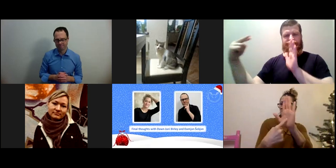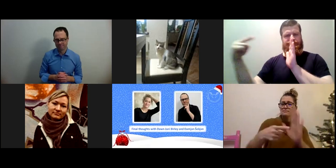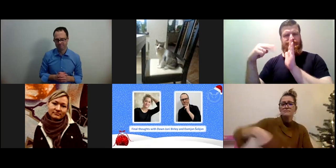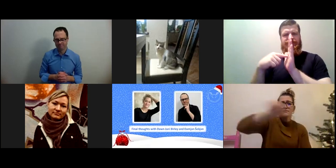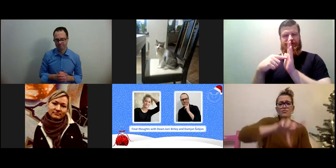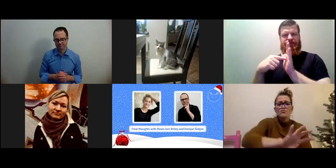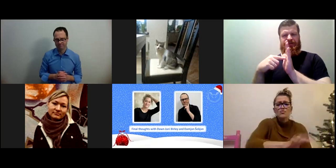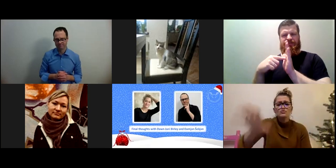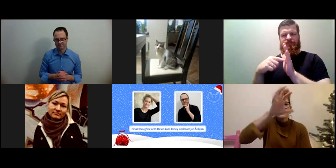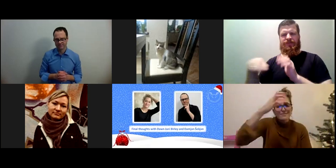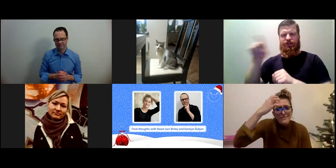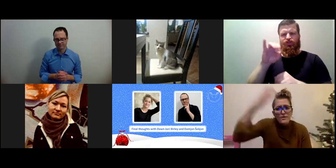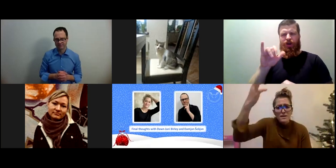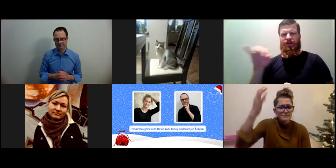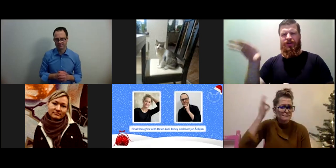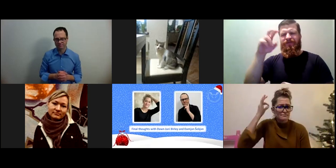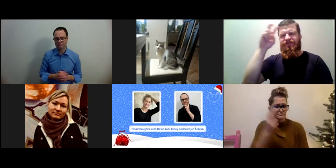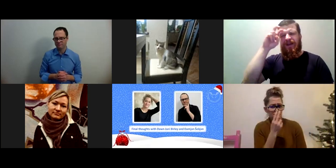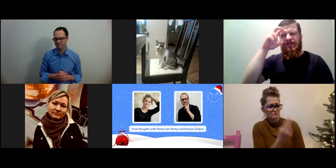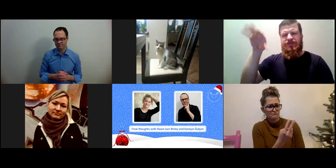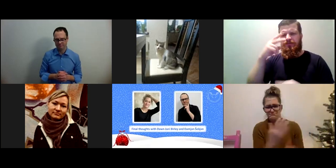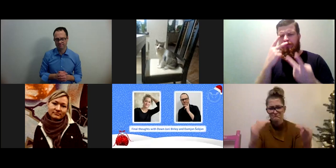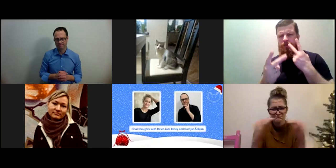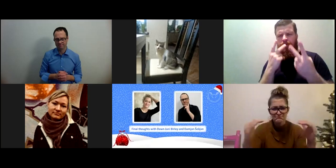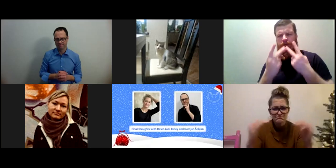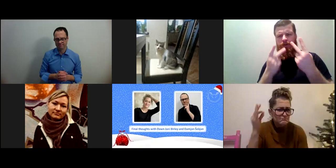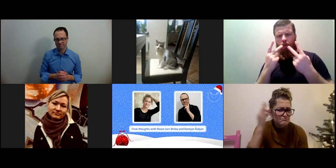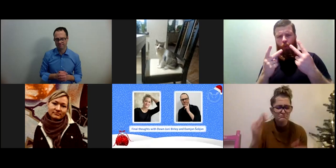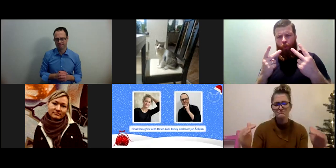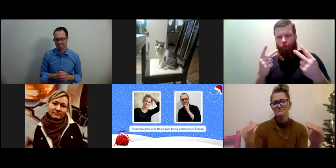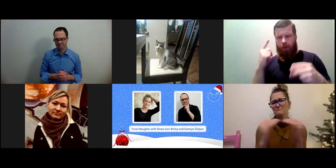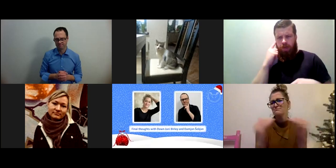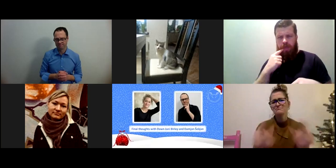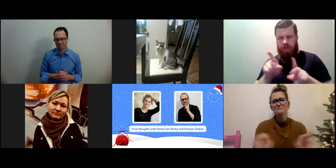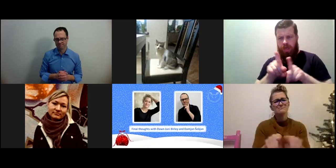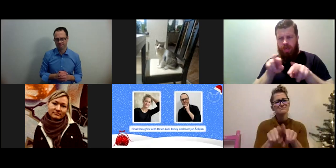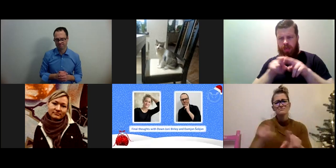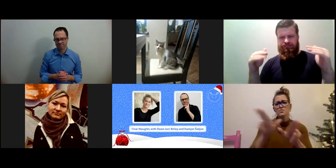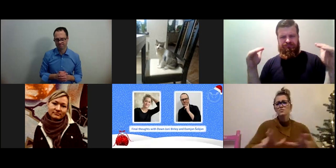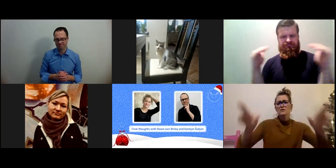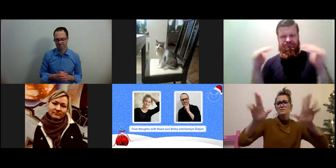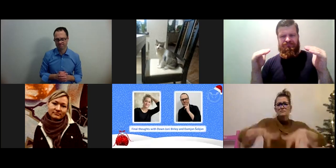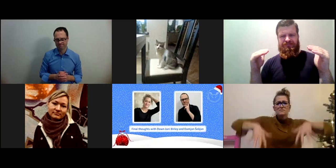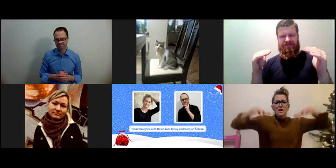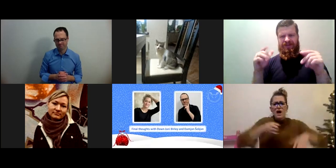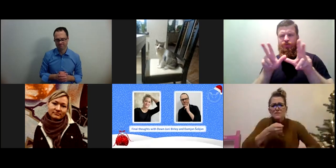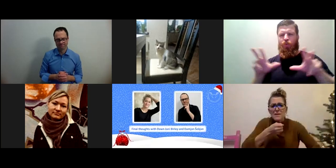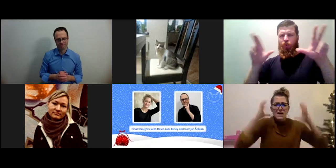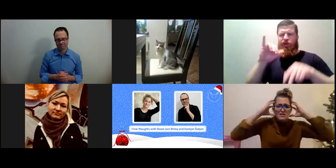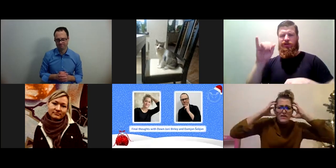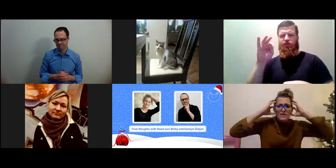possible. So hopefully this will be a model. And where countries also, national countries